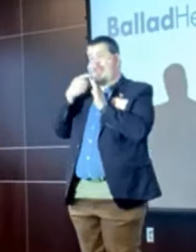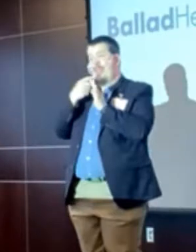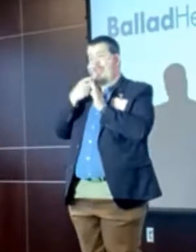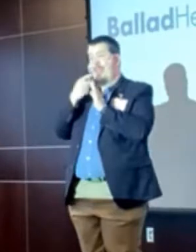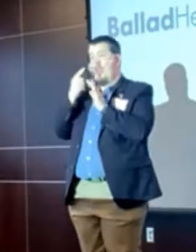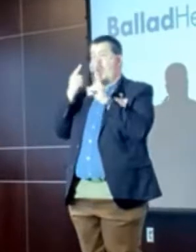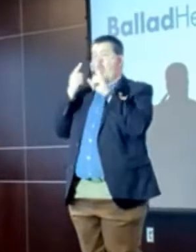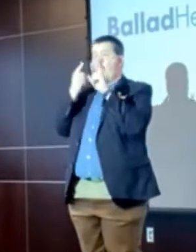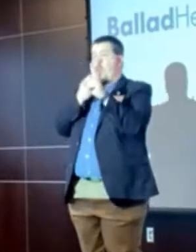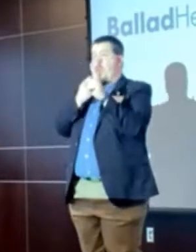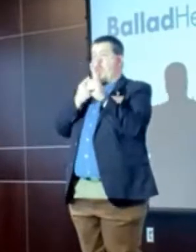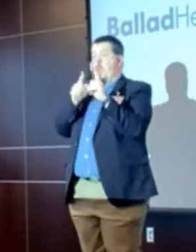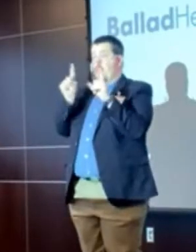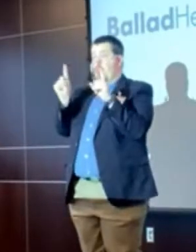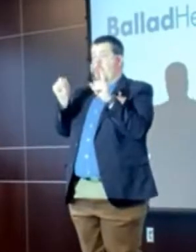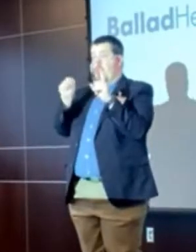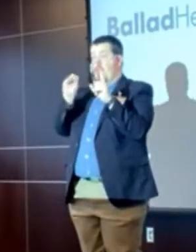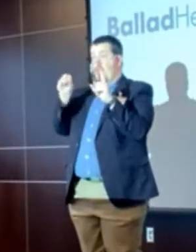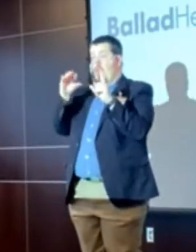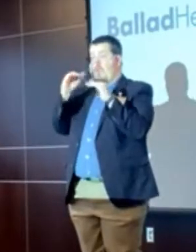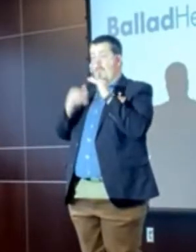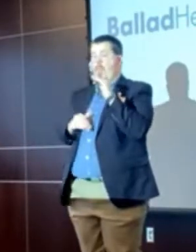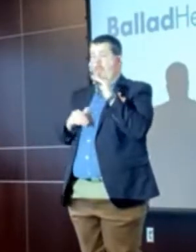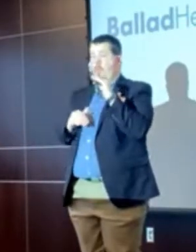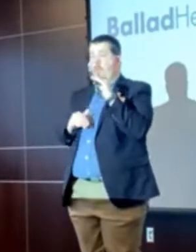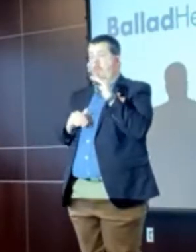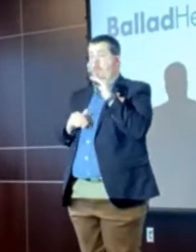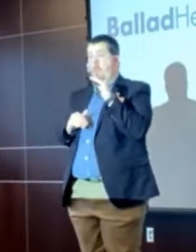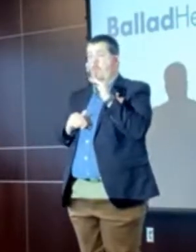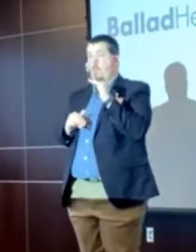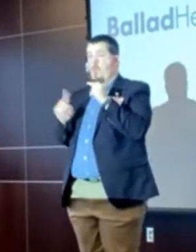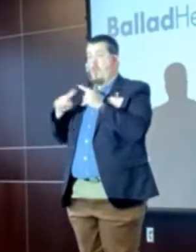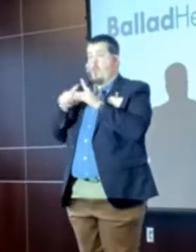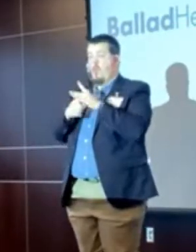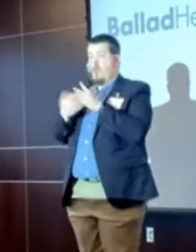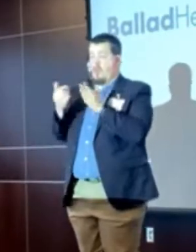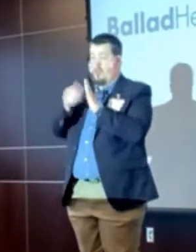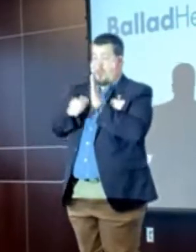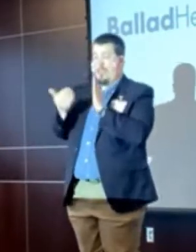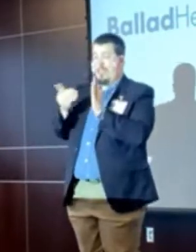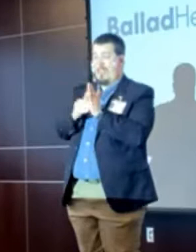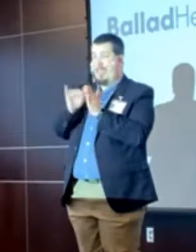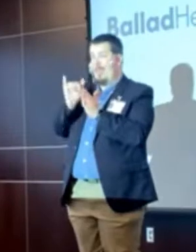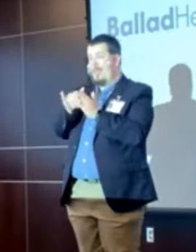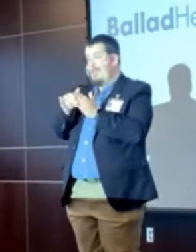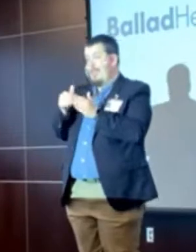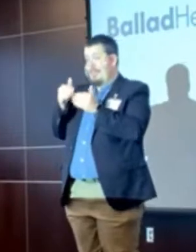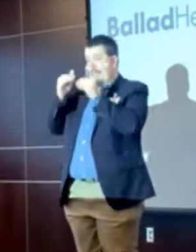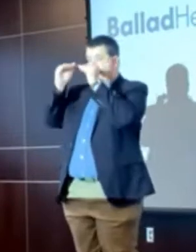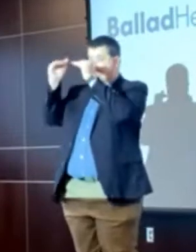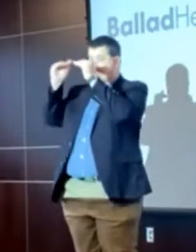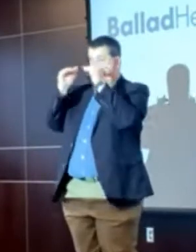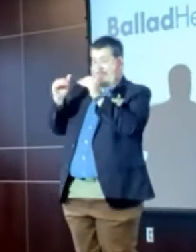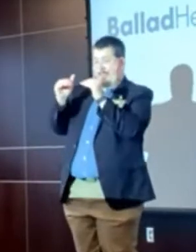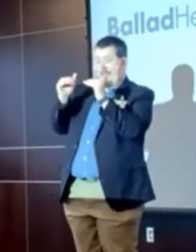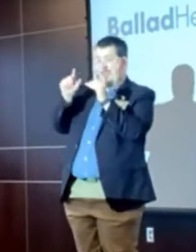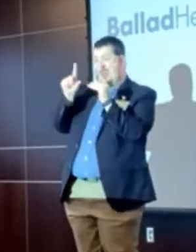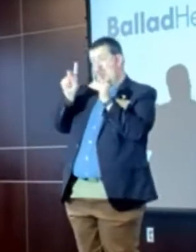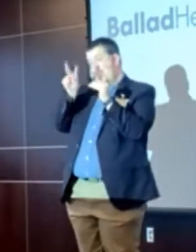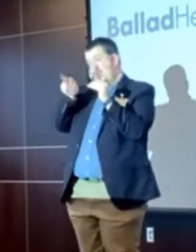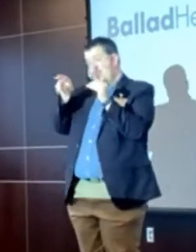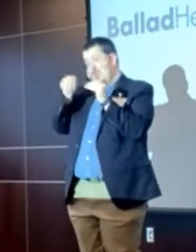our goal has always been to be at 20% or below when we resume surgery. So this is a stair-step type of method. We're down to about